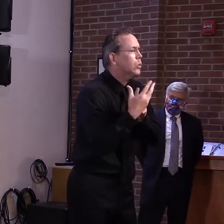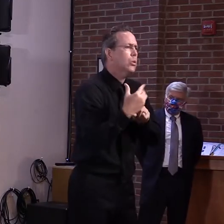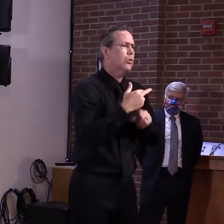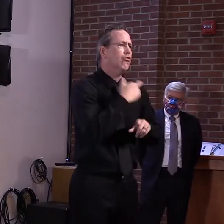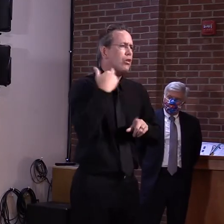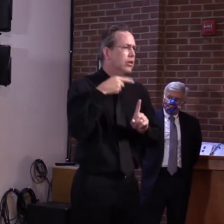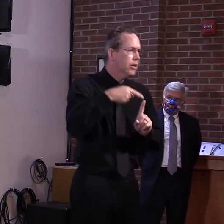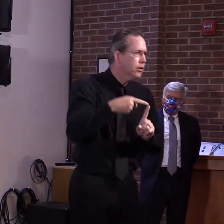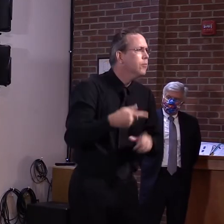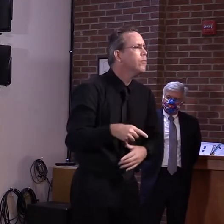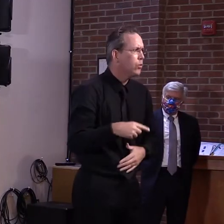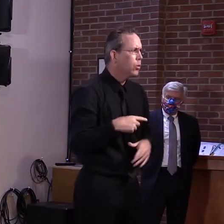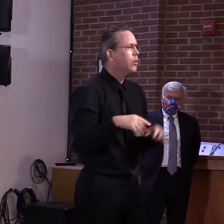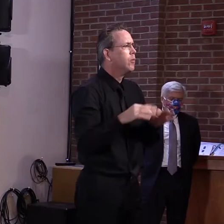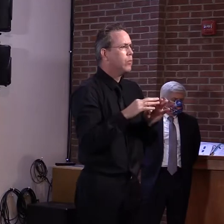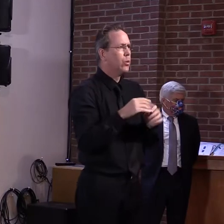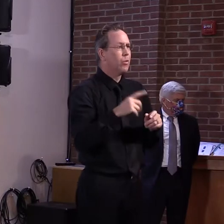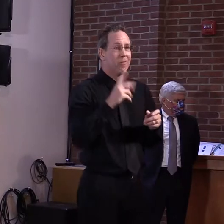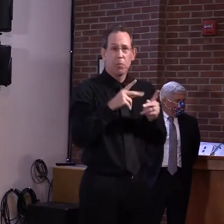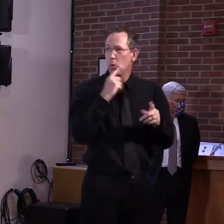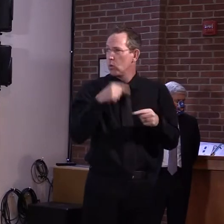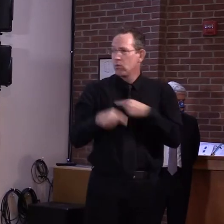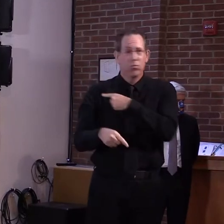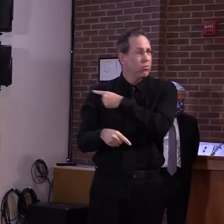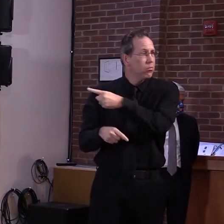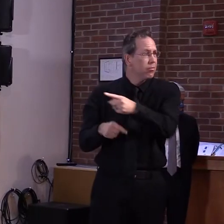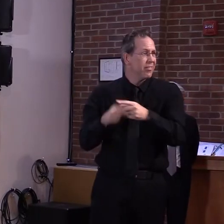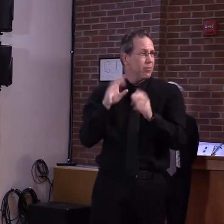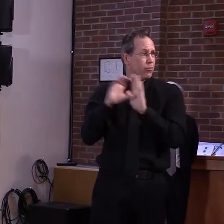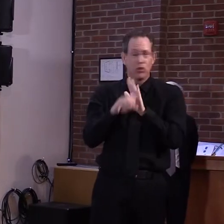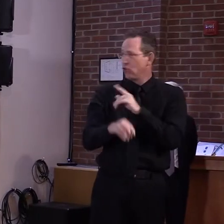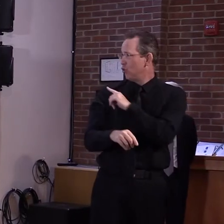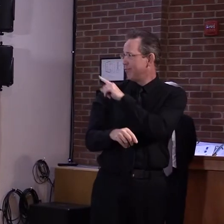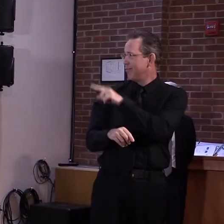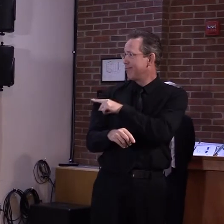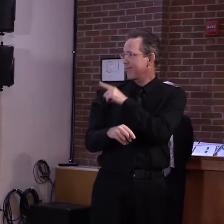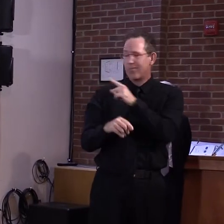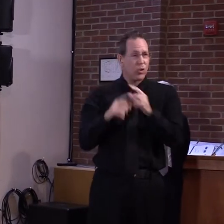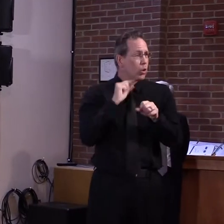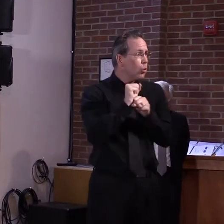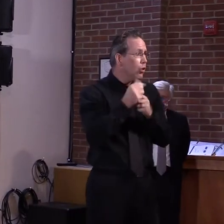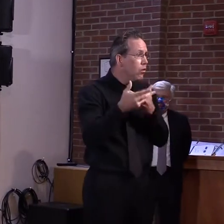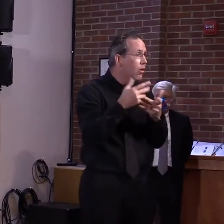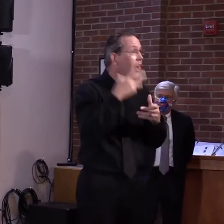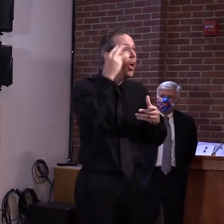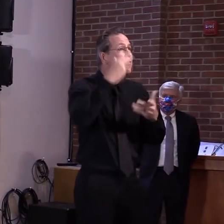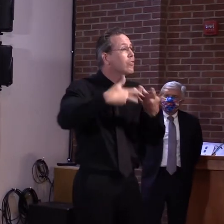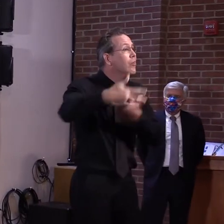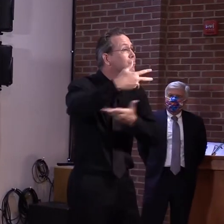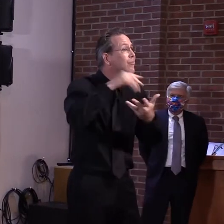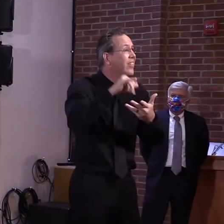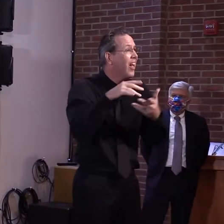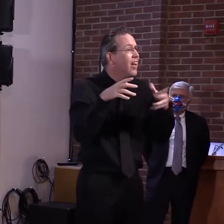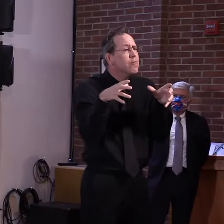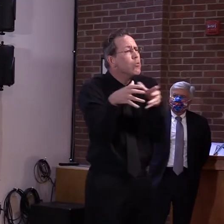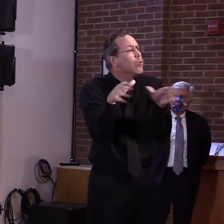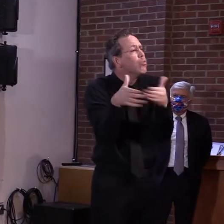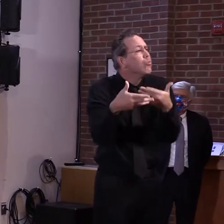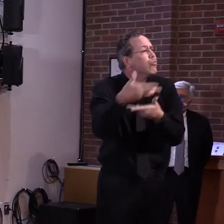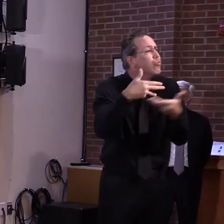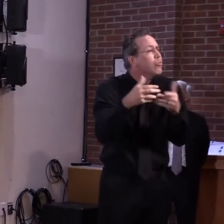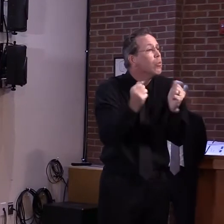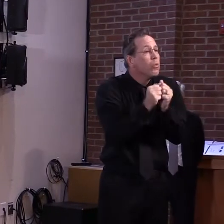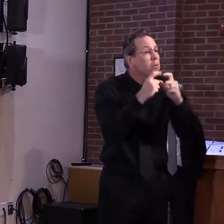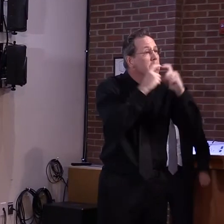I think we're showing the graphic here. Gathering outside in small numbers with everyone wearing masks is